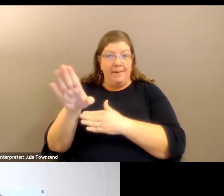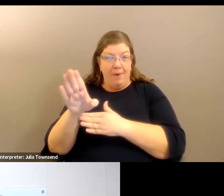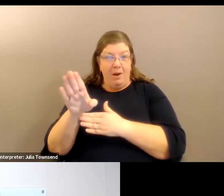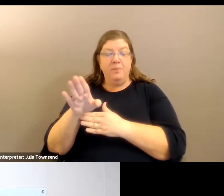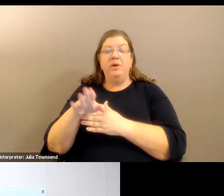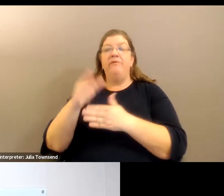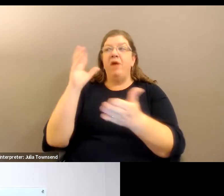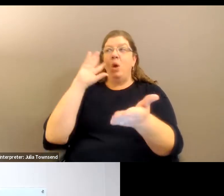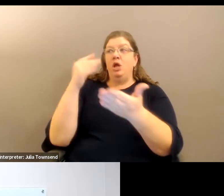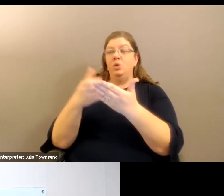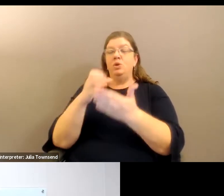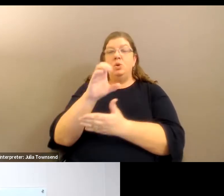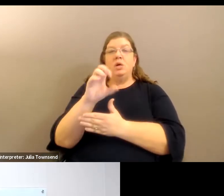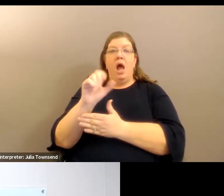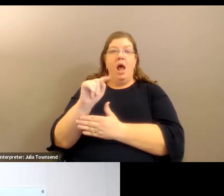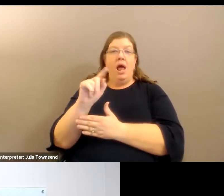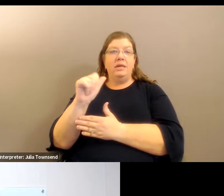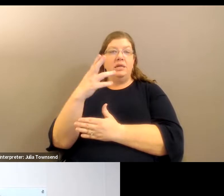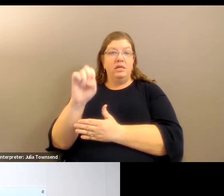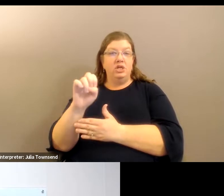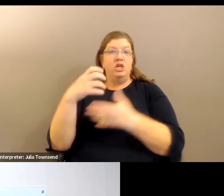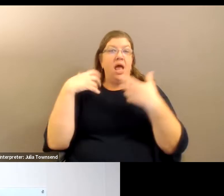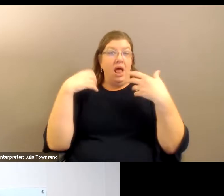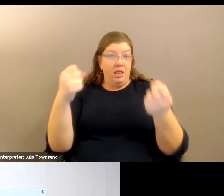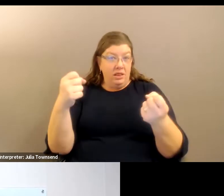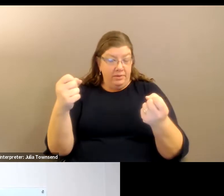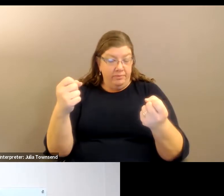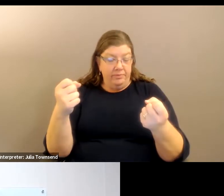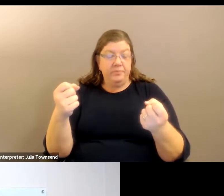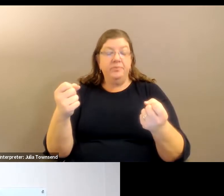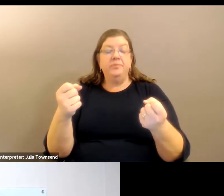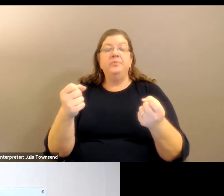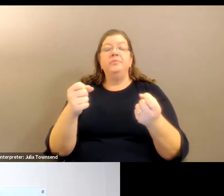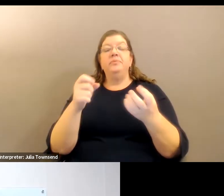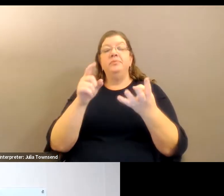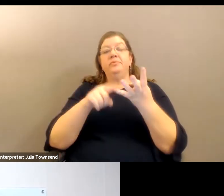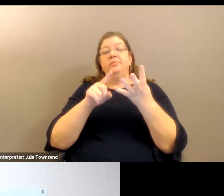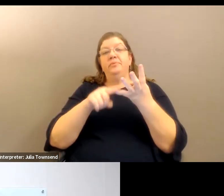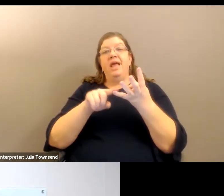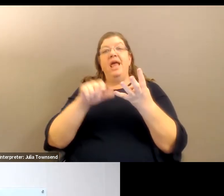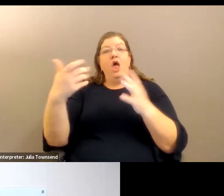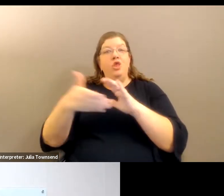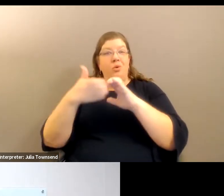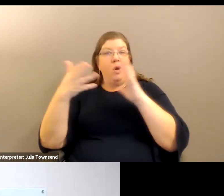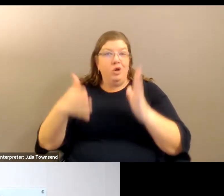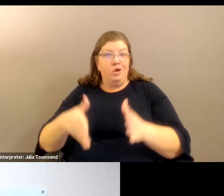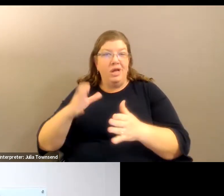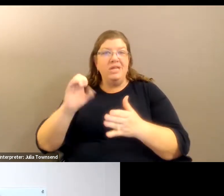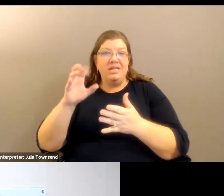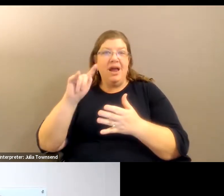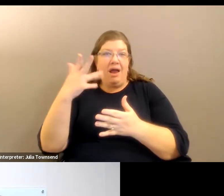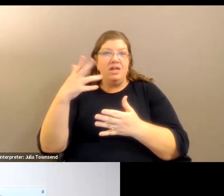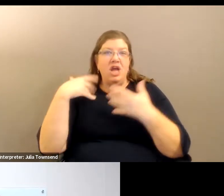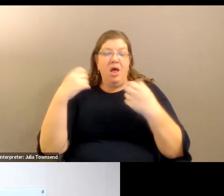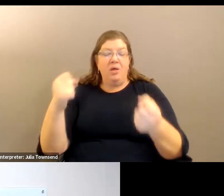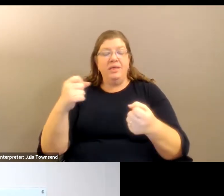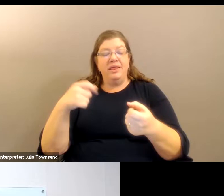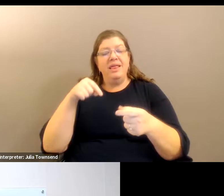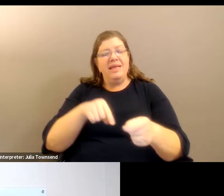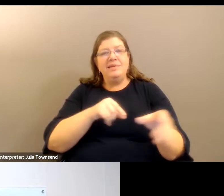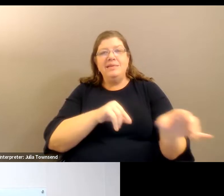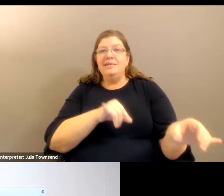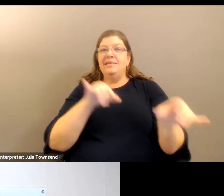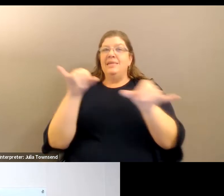close to Cottage Health, and our other partner, Cottage Health. And so really how this works is very similar to the